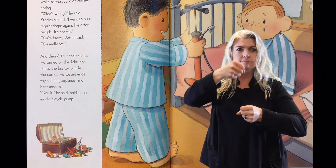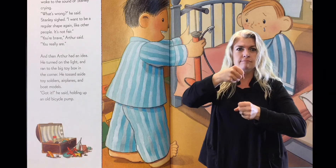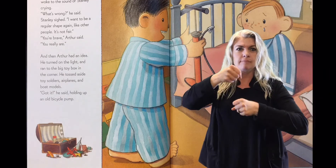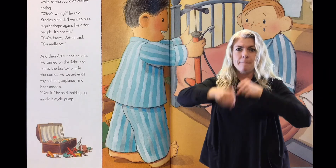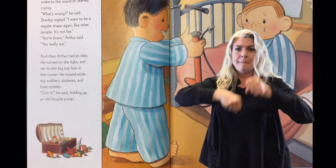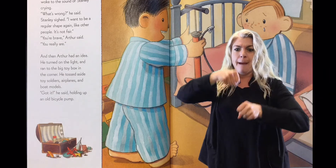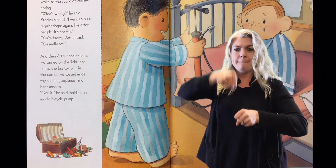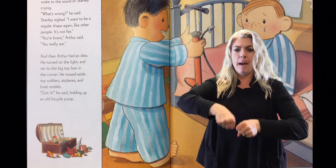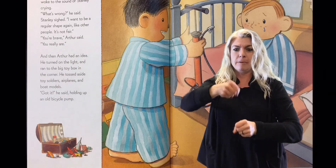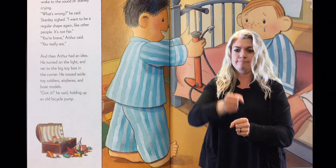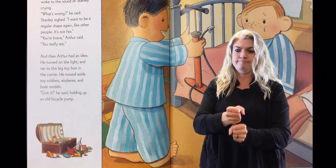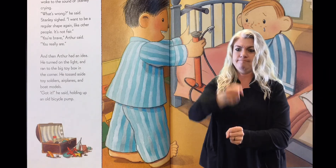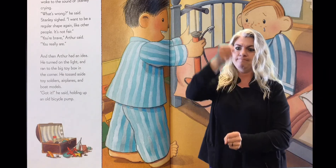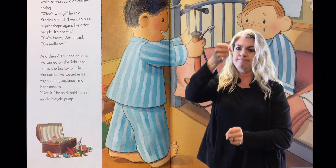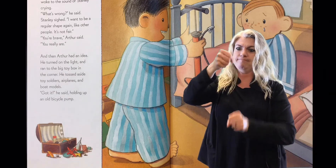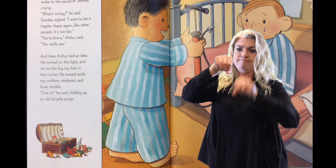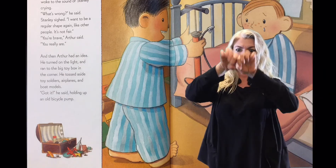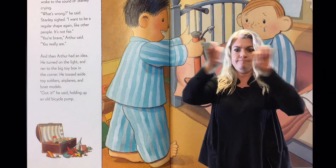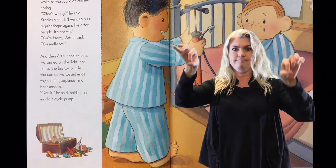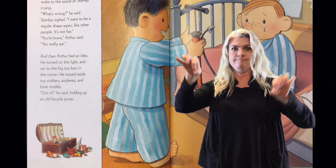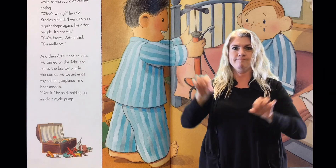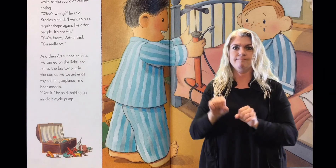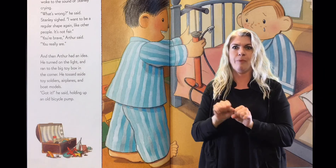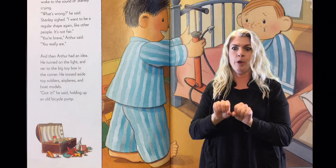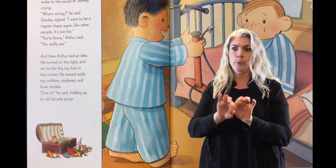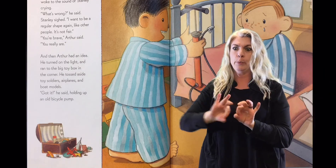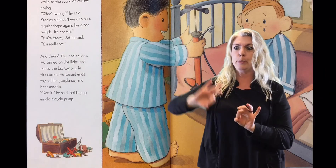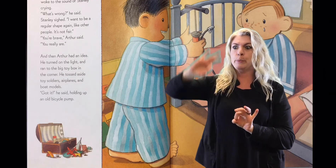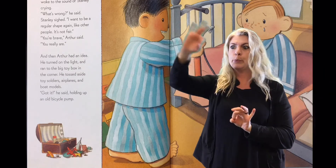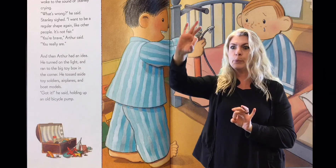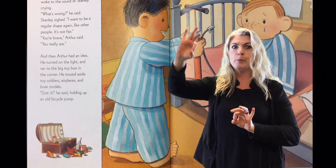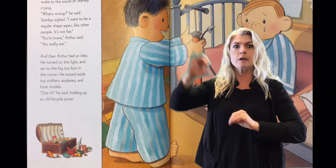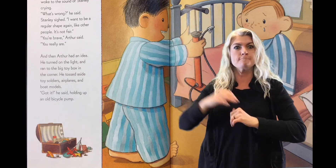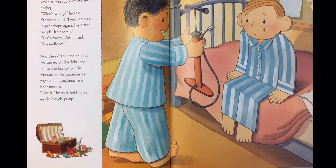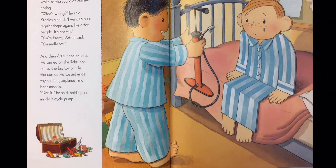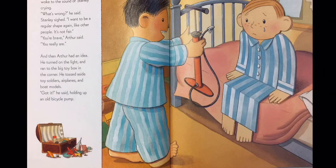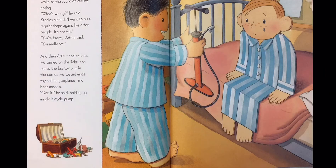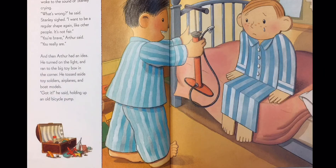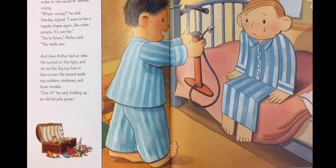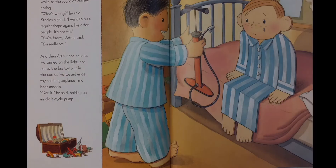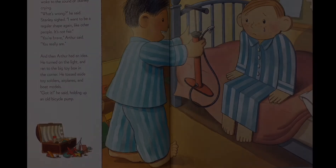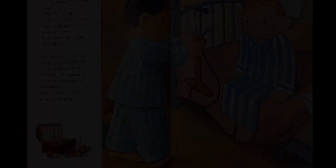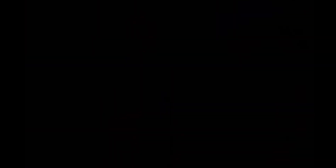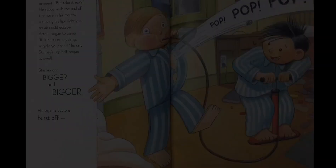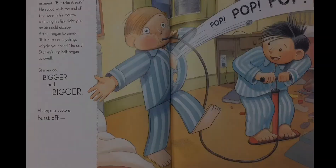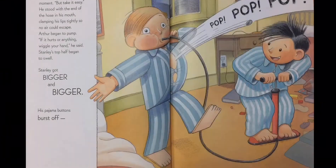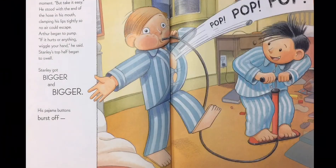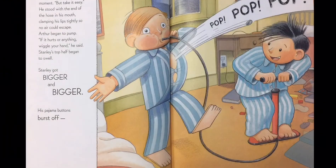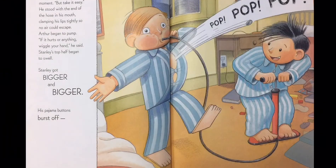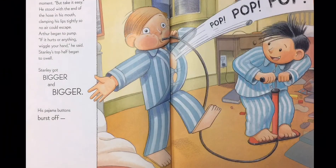and boat models. "Got it," he said, holding up an old bicycle pump.